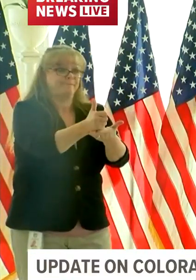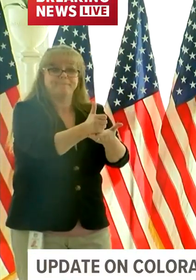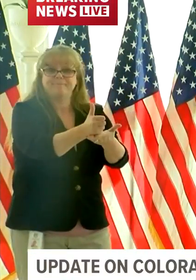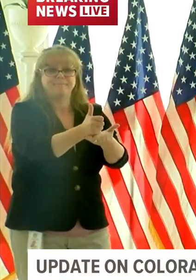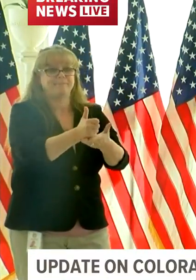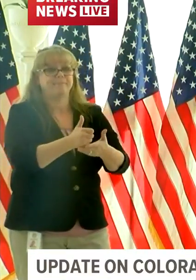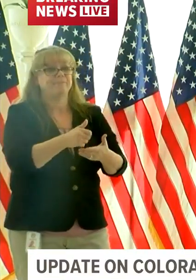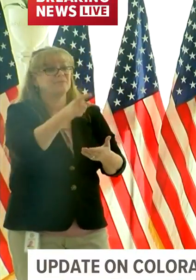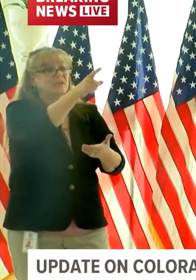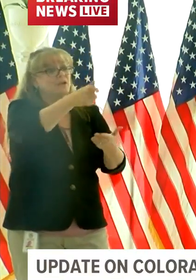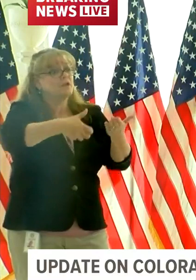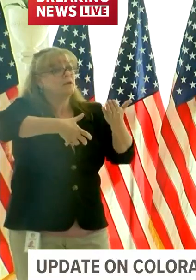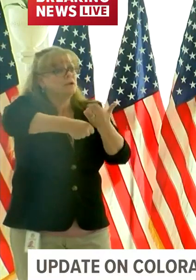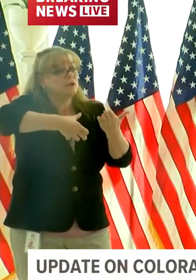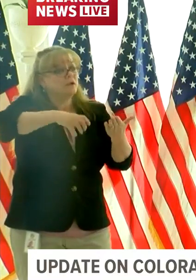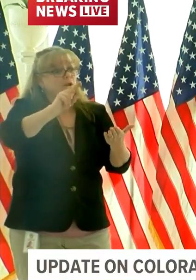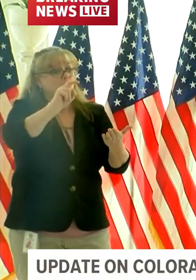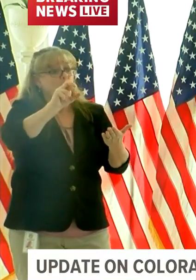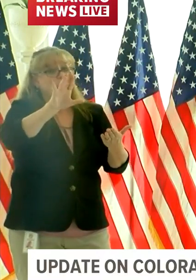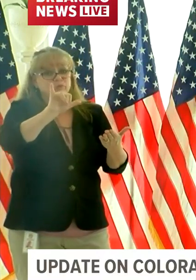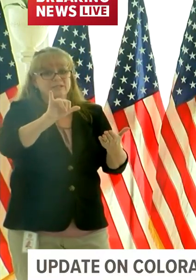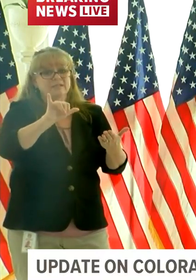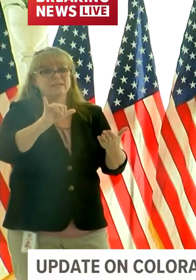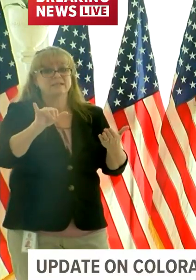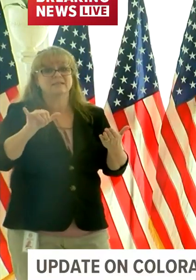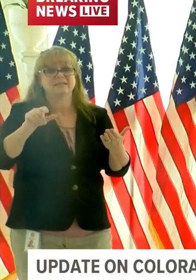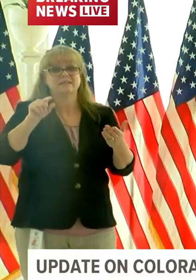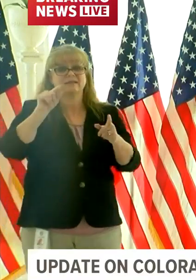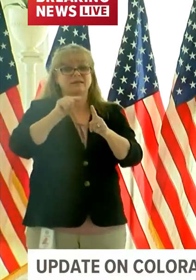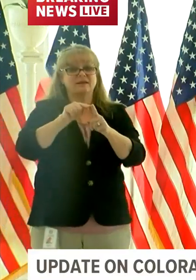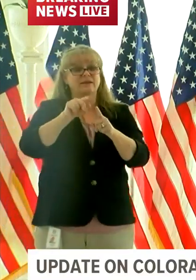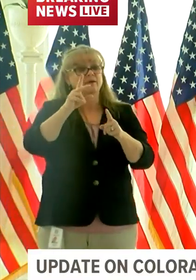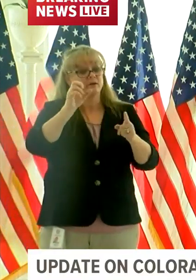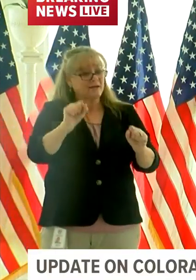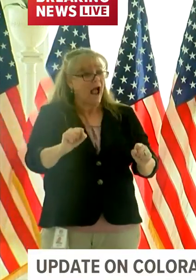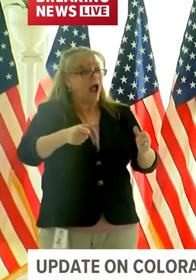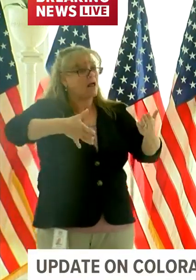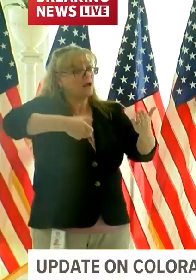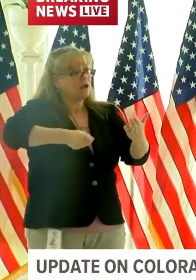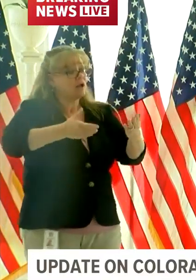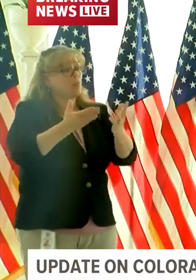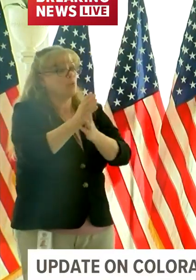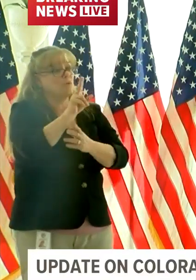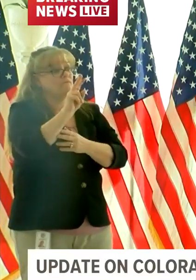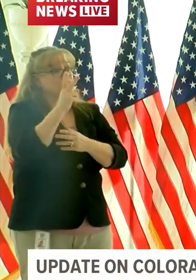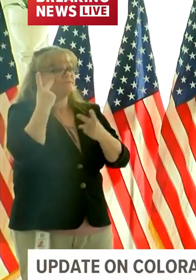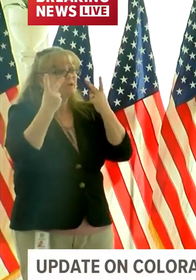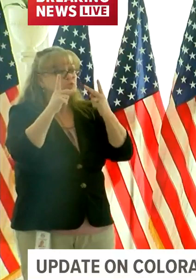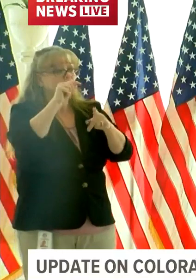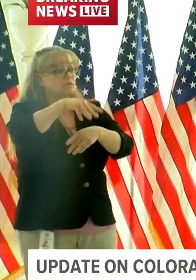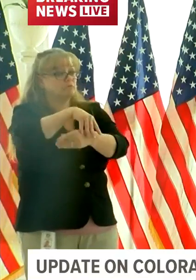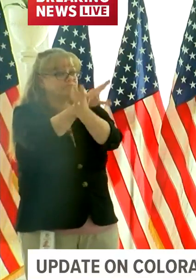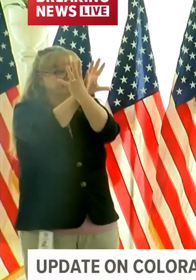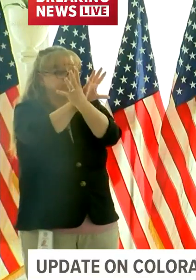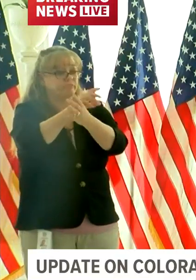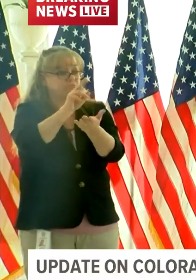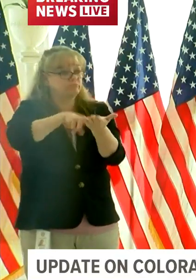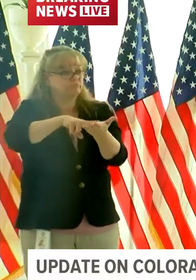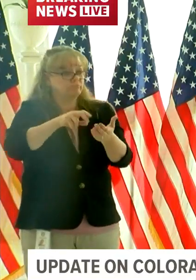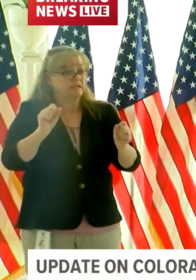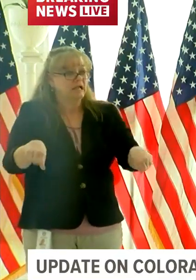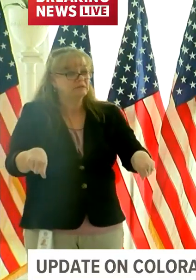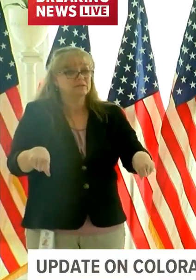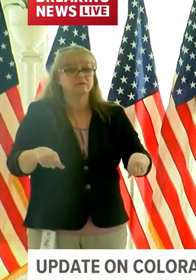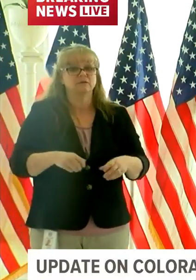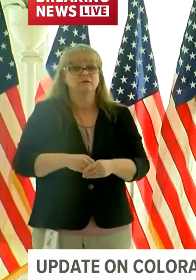a temporary change under the emergency order from the law before. If there's anything else that can be done virtually, it's a great way to do